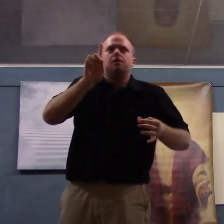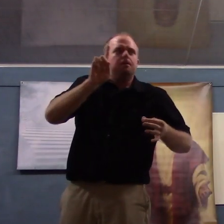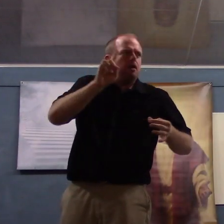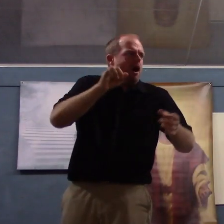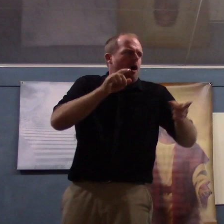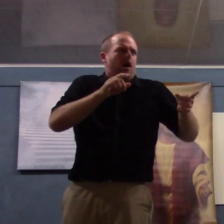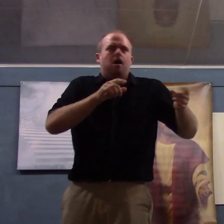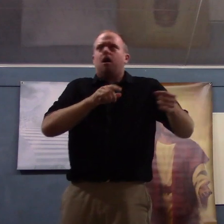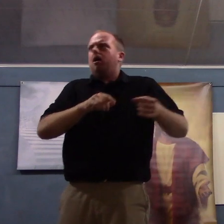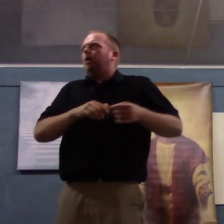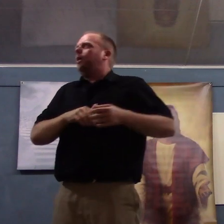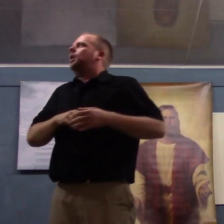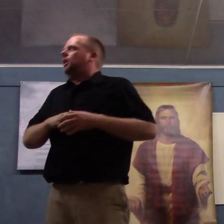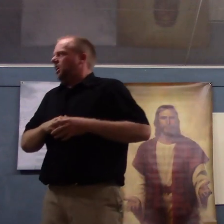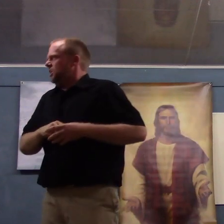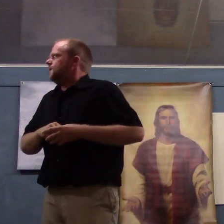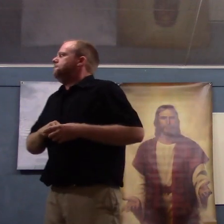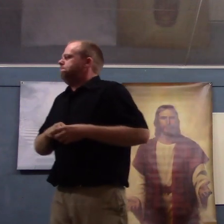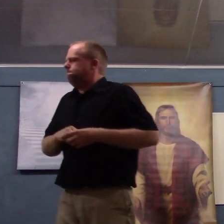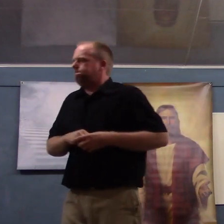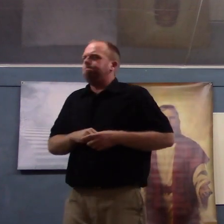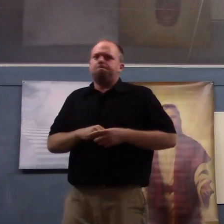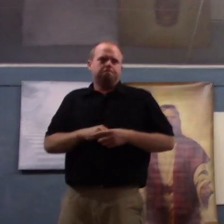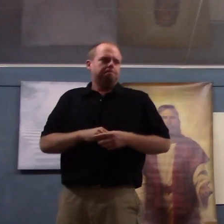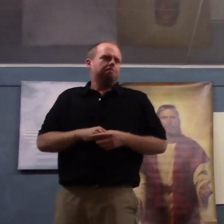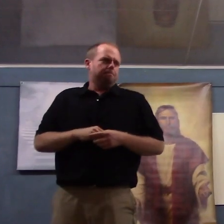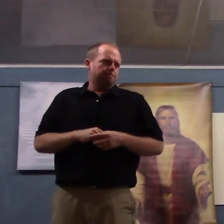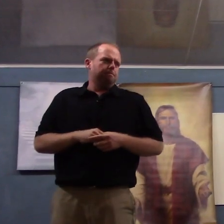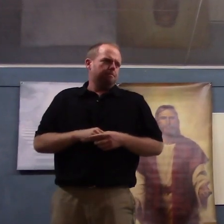The devil brings evil thoughts into your mind.